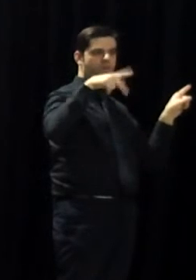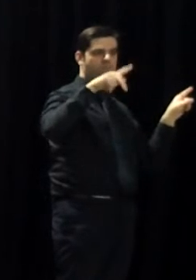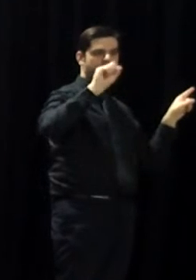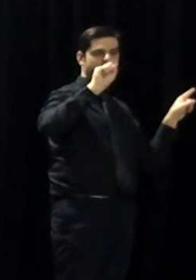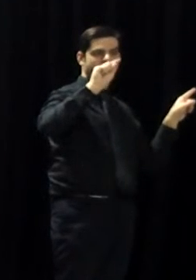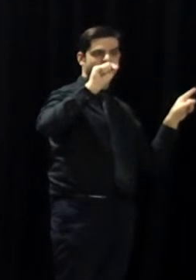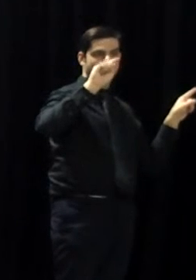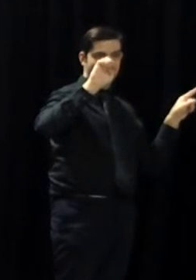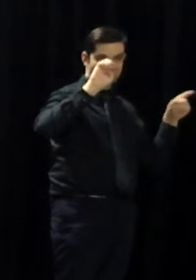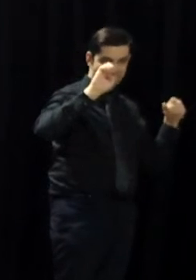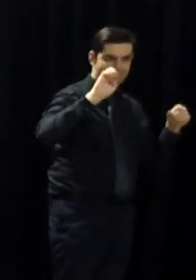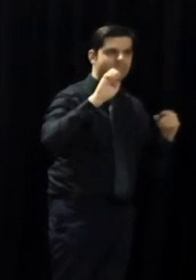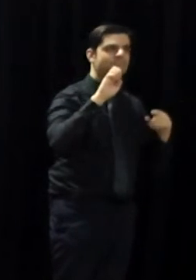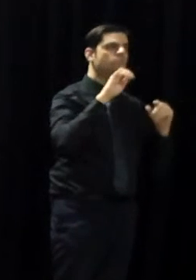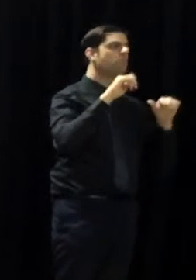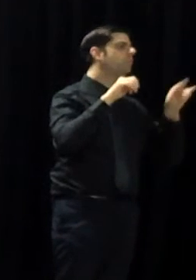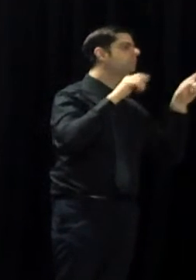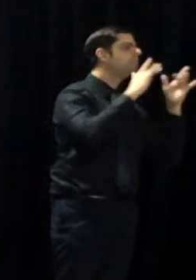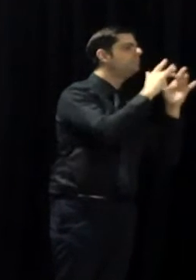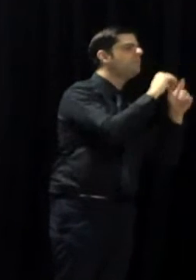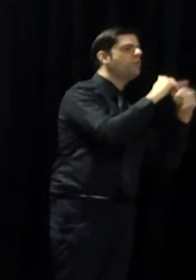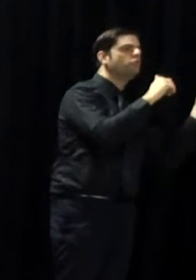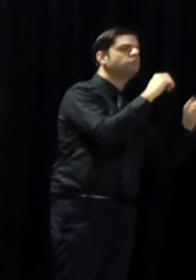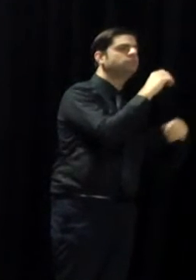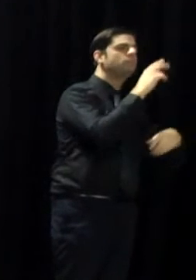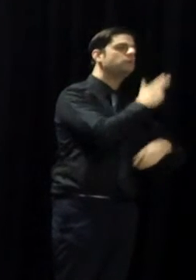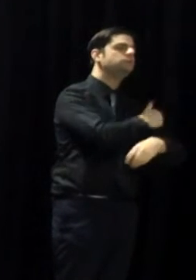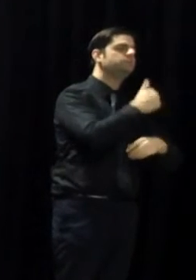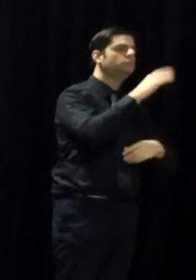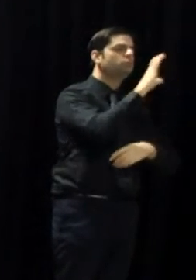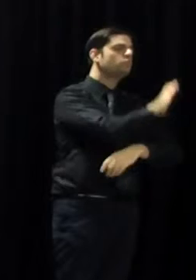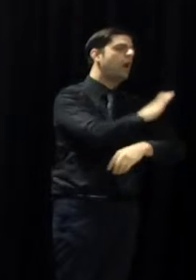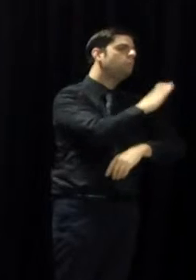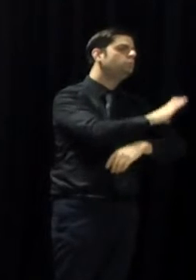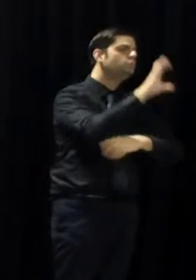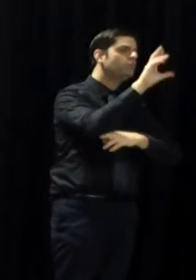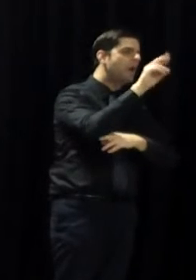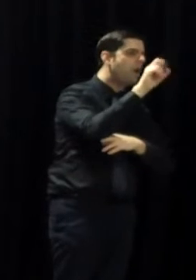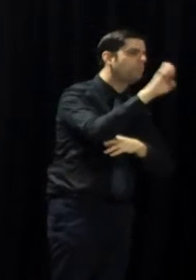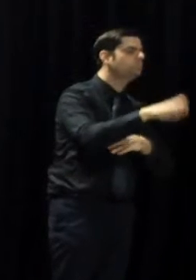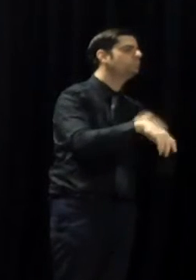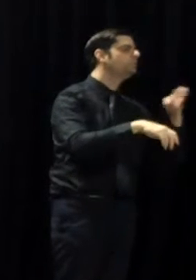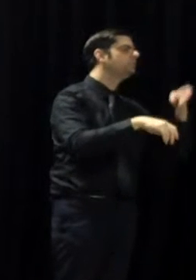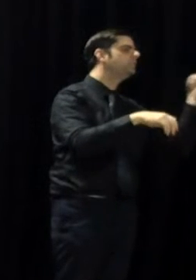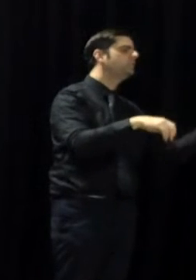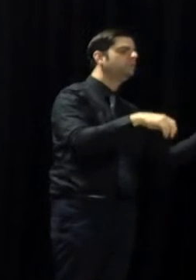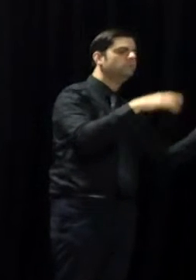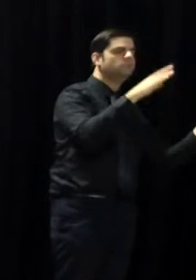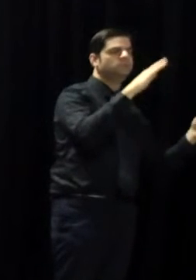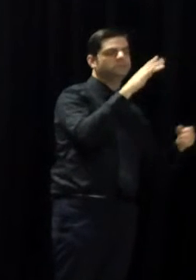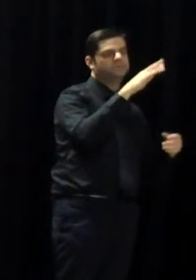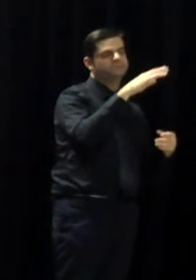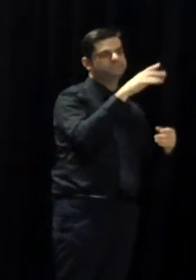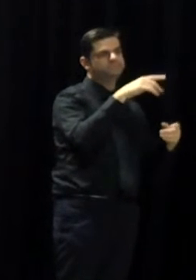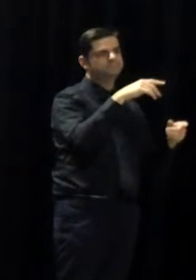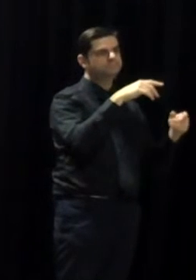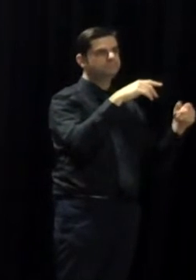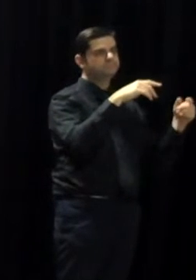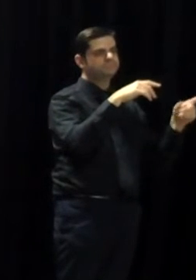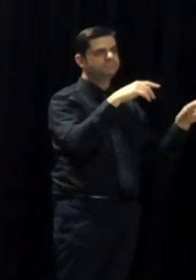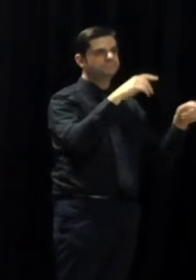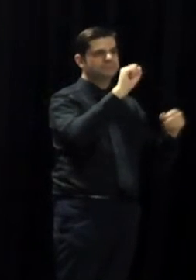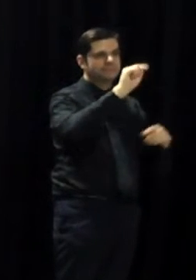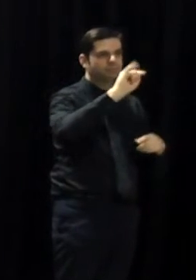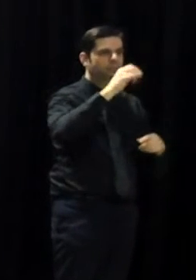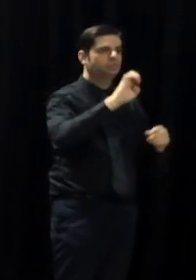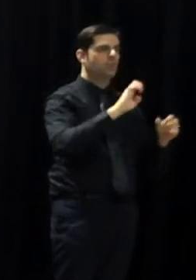comes in. Right now we have some Pfizer. Moderna should be coming in soon. Hopefully at that point, our at-risk health